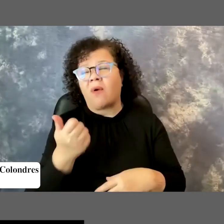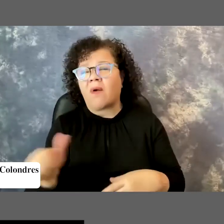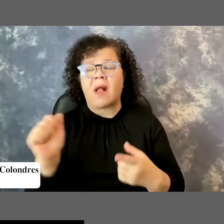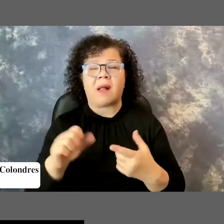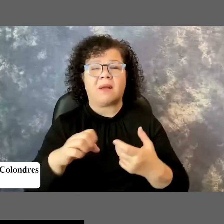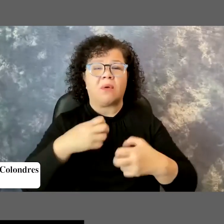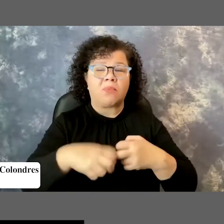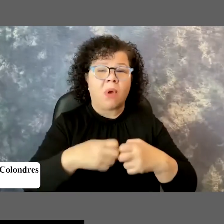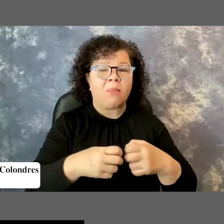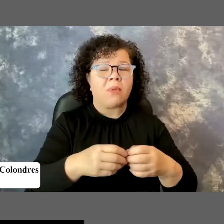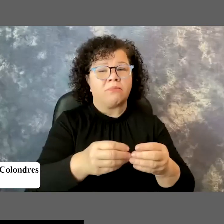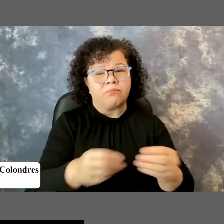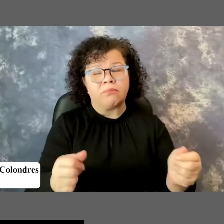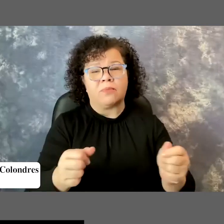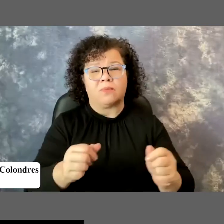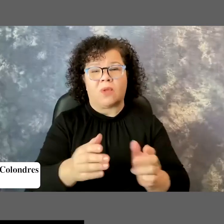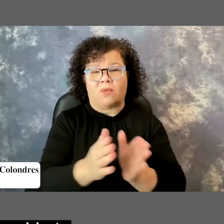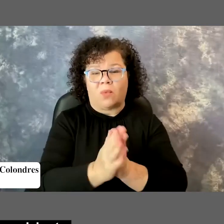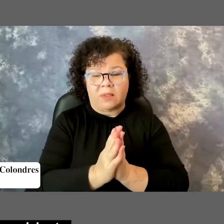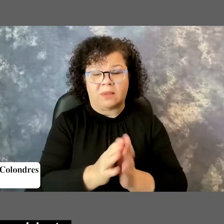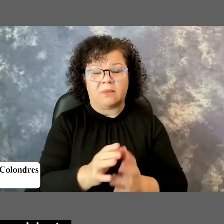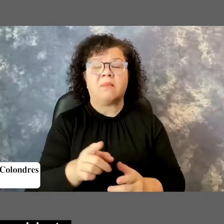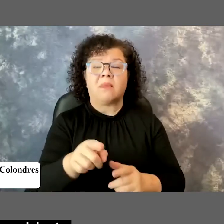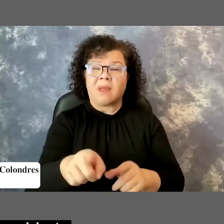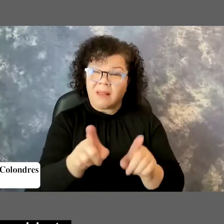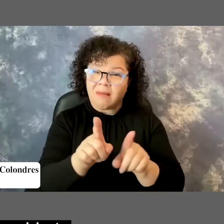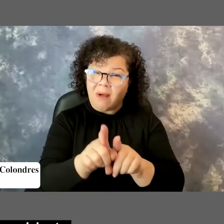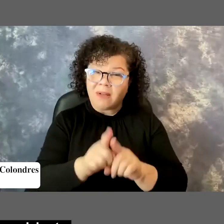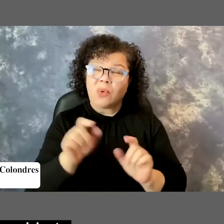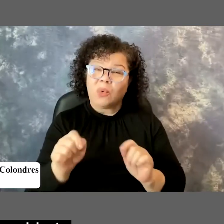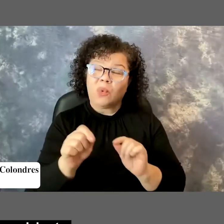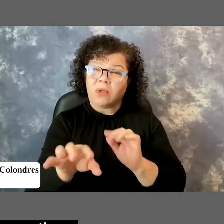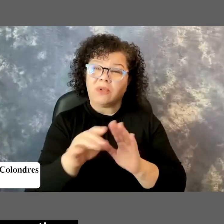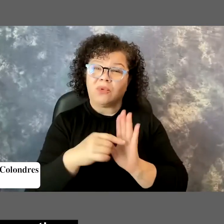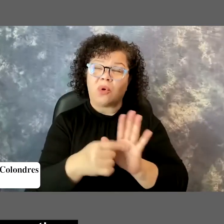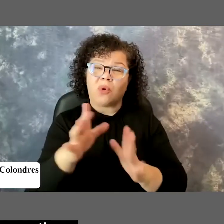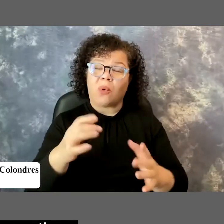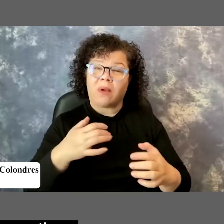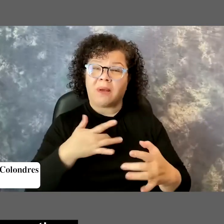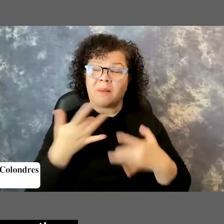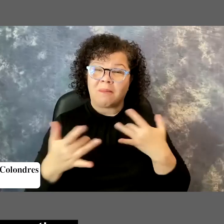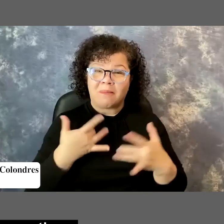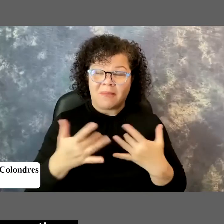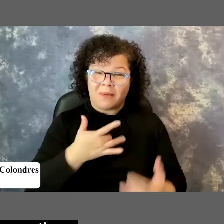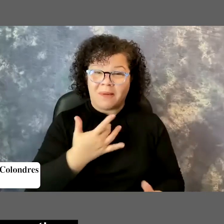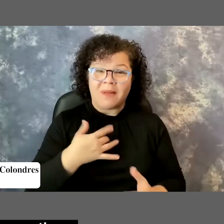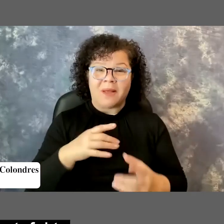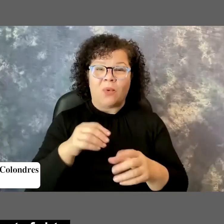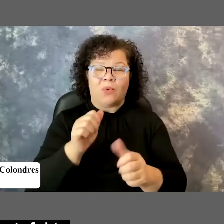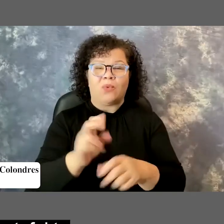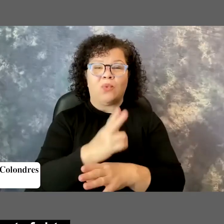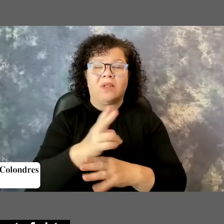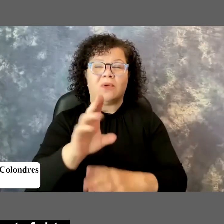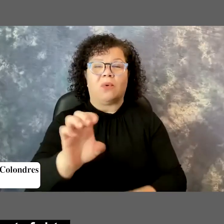requests. It's also a place where you can choose emojis to be able to share some of your reactions